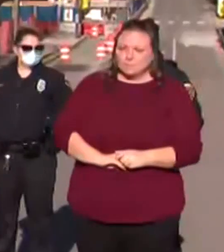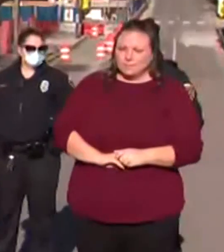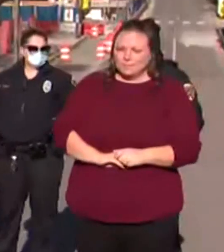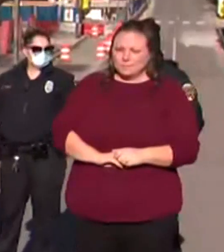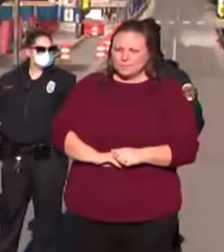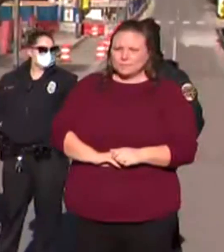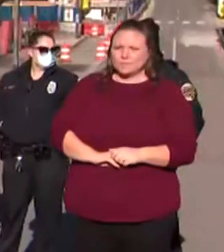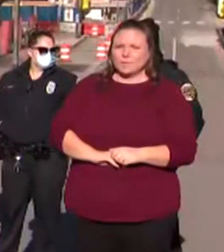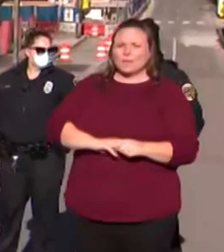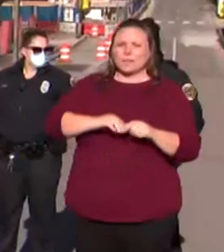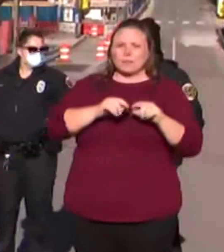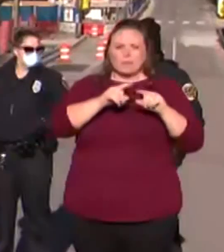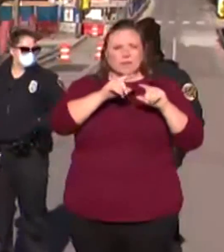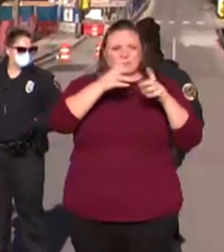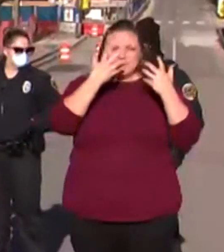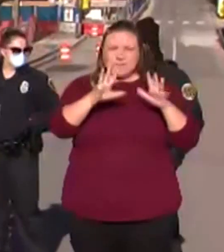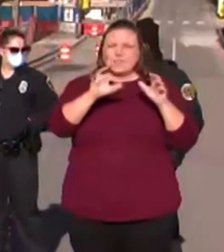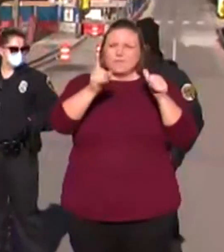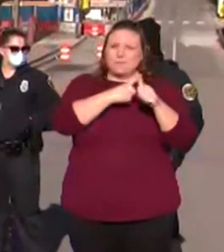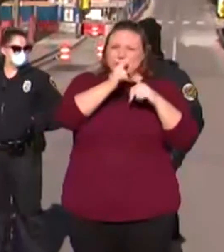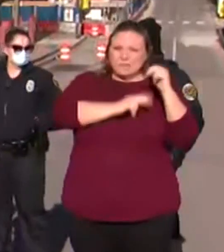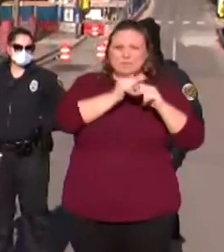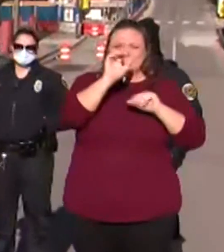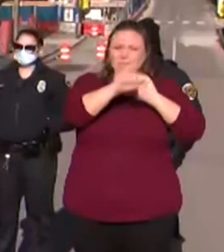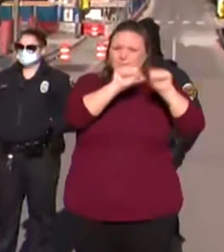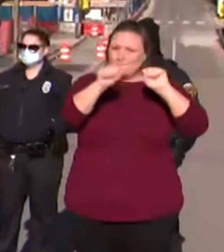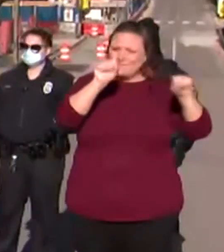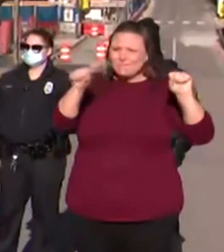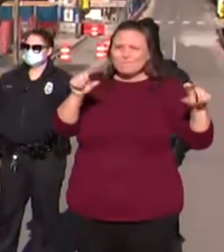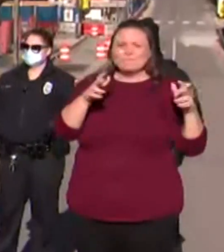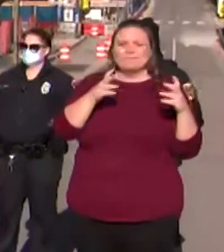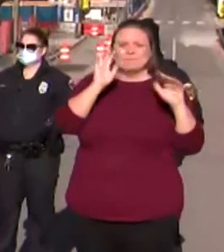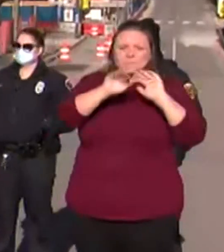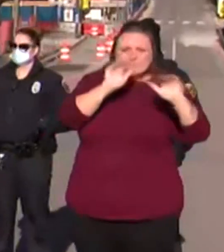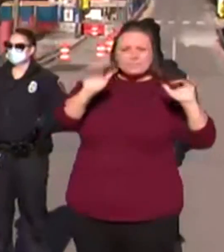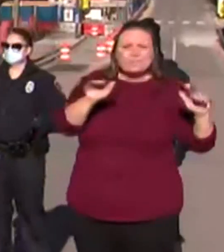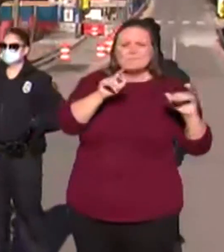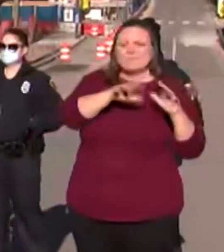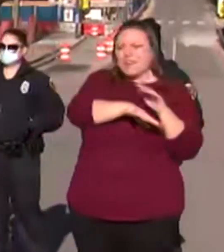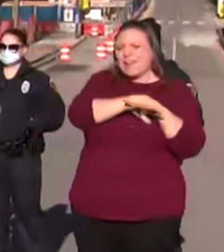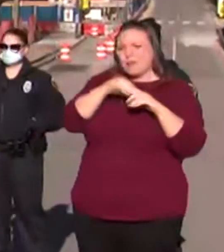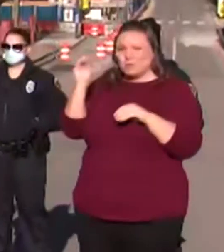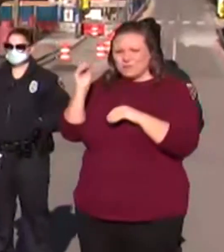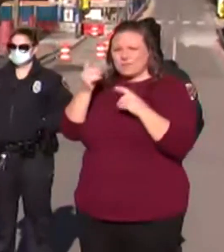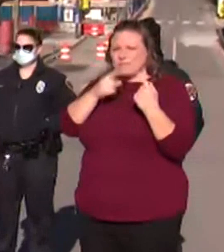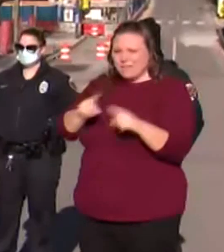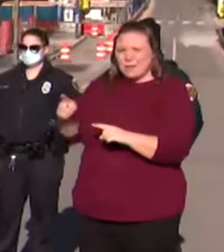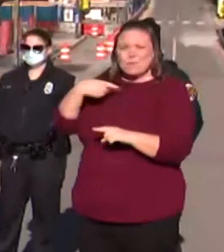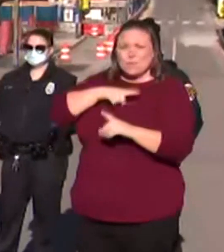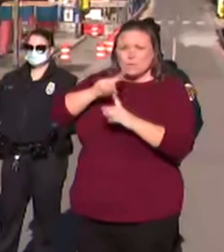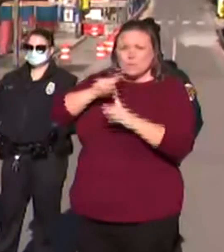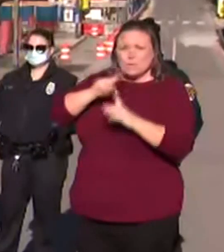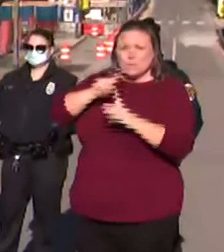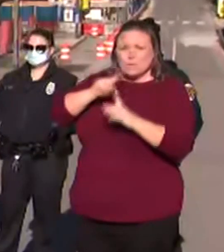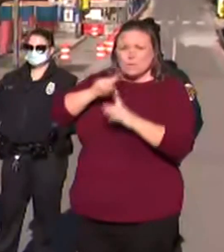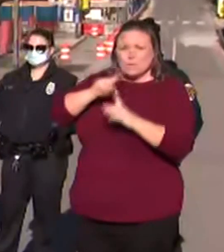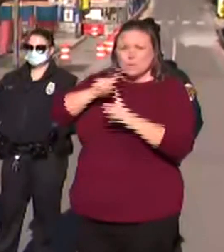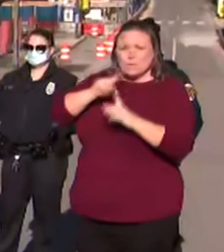we worked our way through the initial building, knocking on doors, we went back outside, at which point we started working our